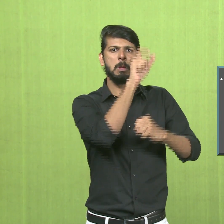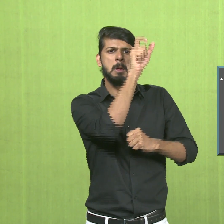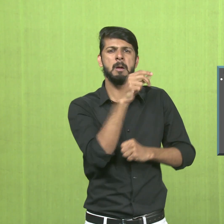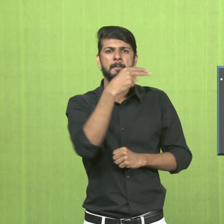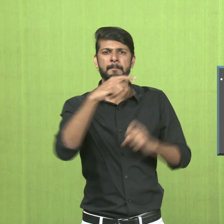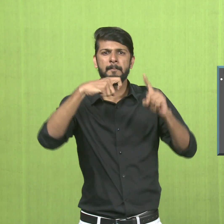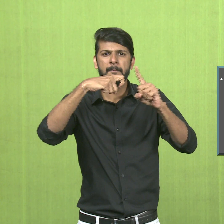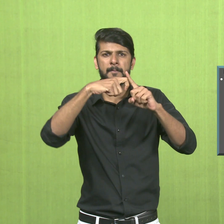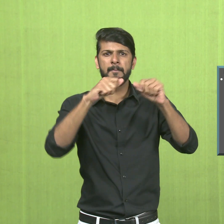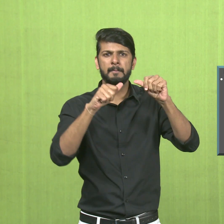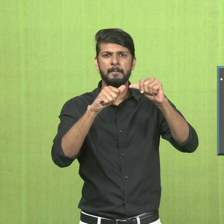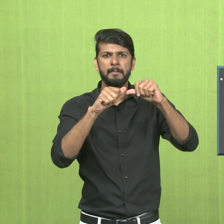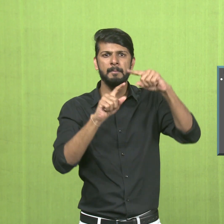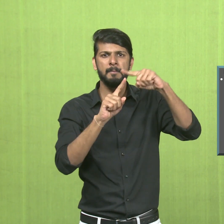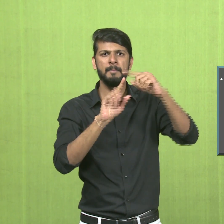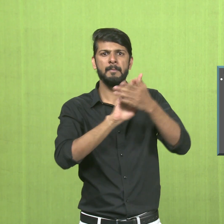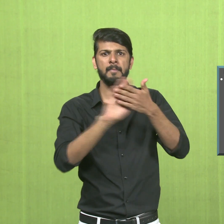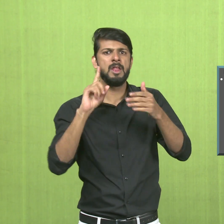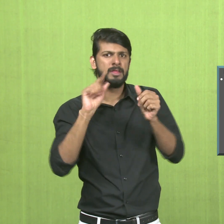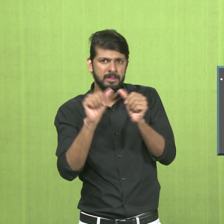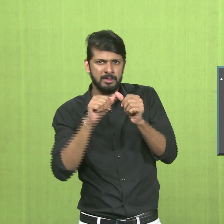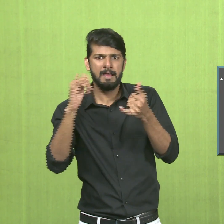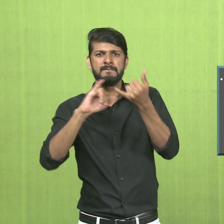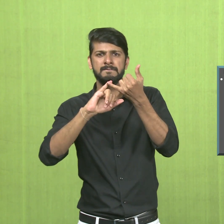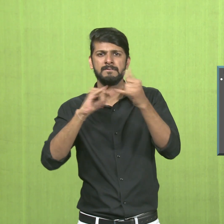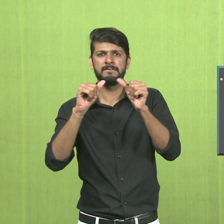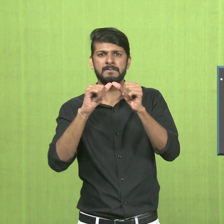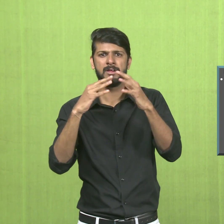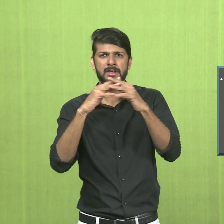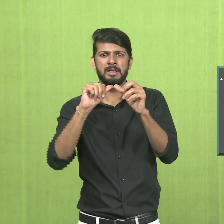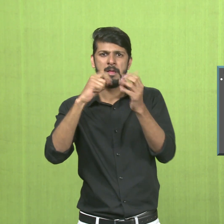and the name of this black rider is Kathiya Savar,